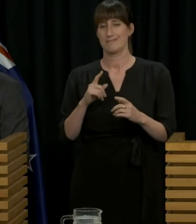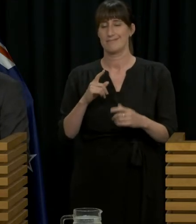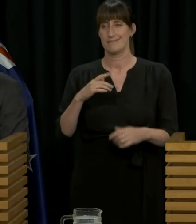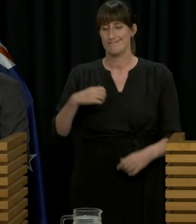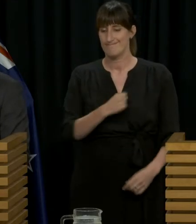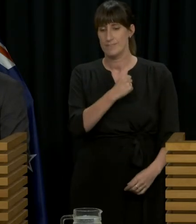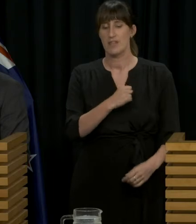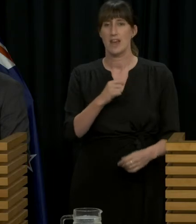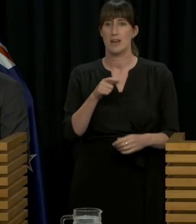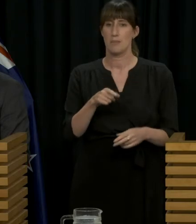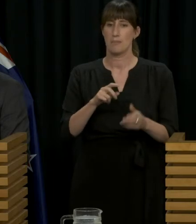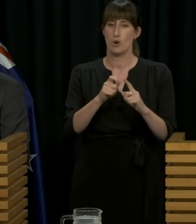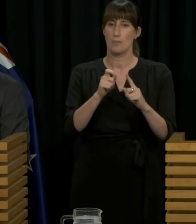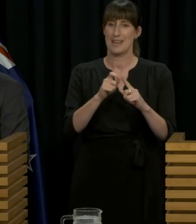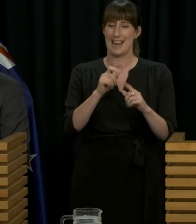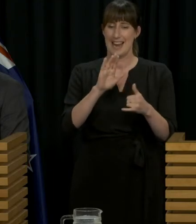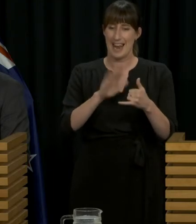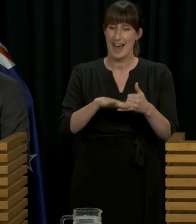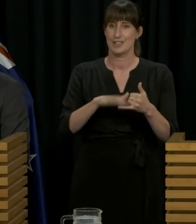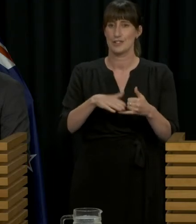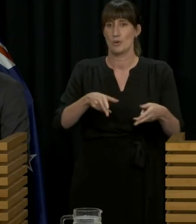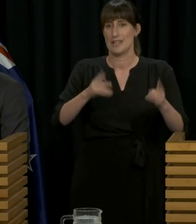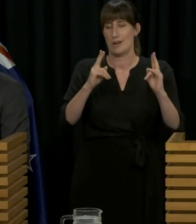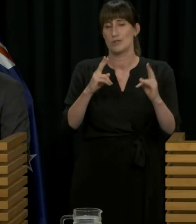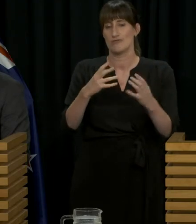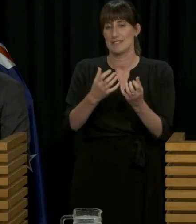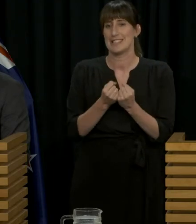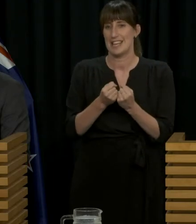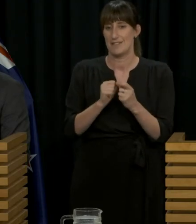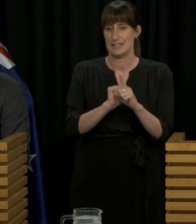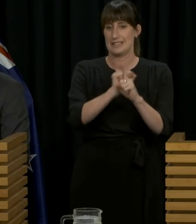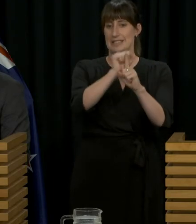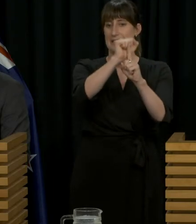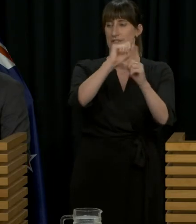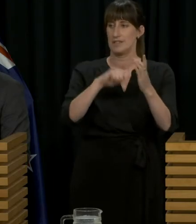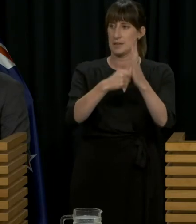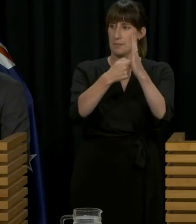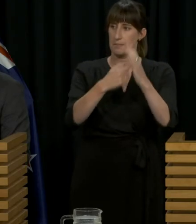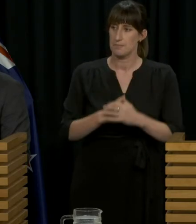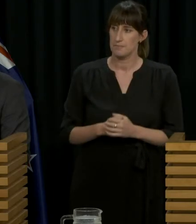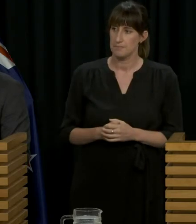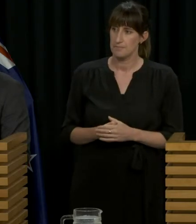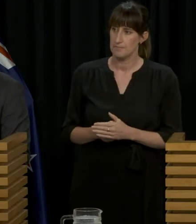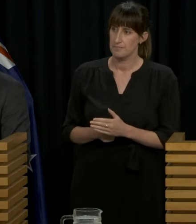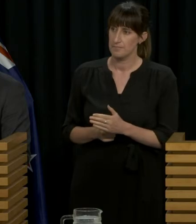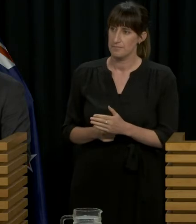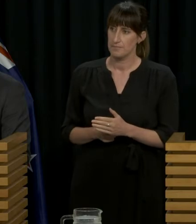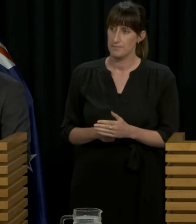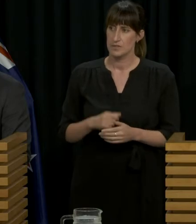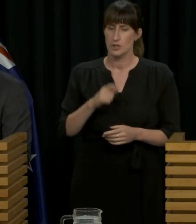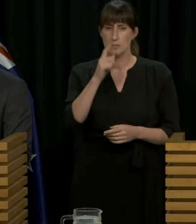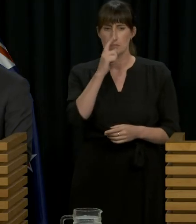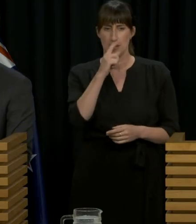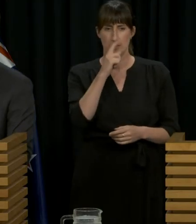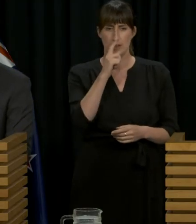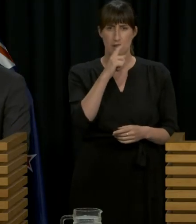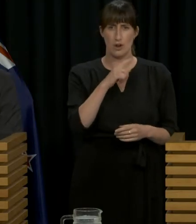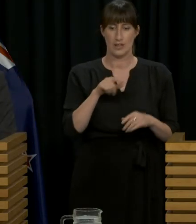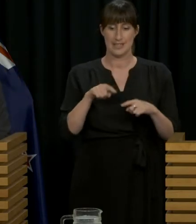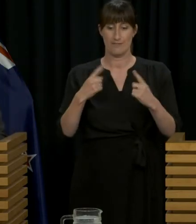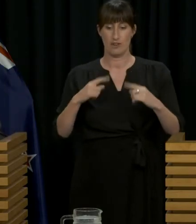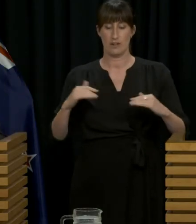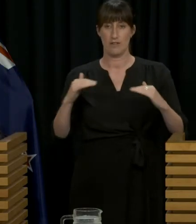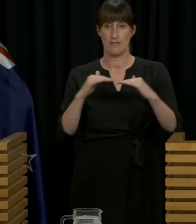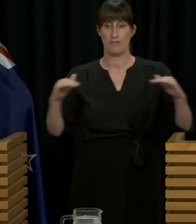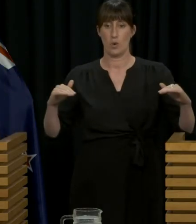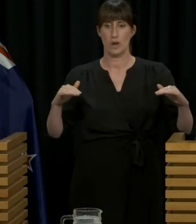that the COVID tests at the Pullman are on the 12th floor, and as a result, people are sort of moving between elevators or stairs to get there? I'll ask the